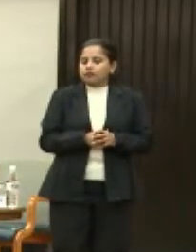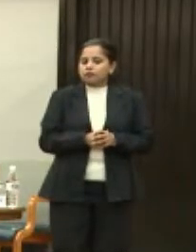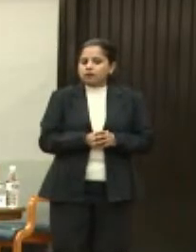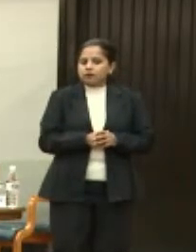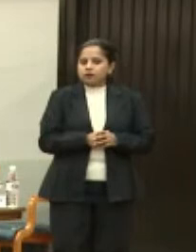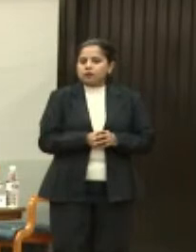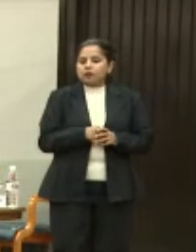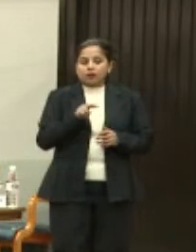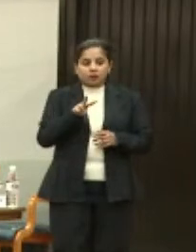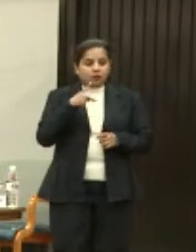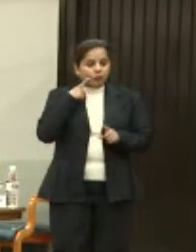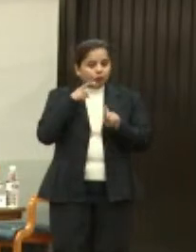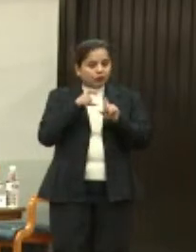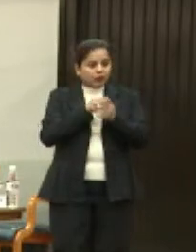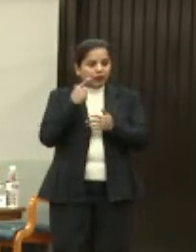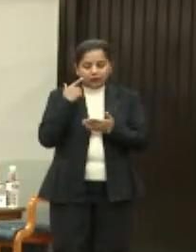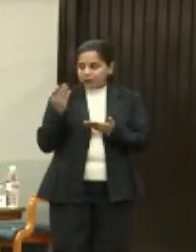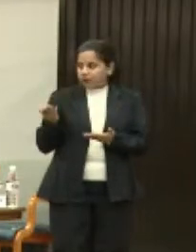Vidhi is